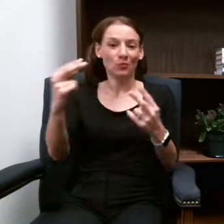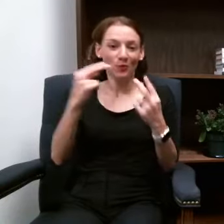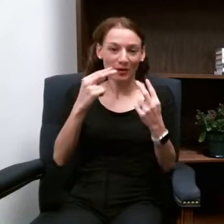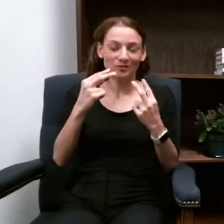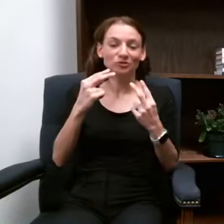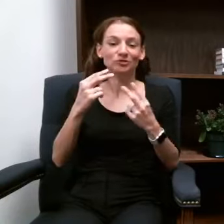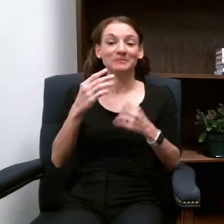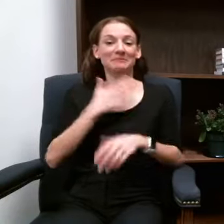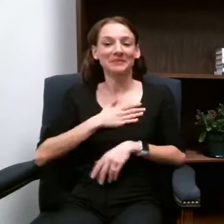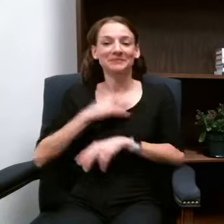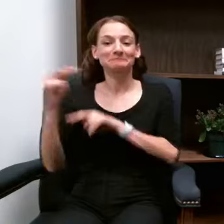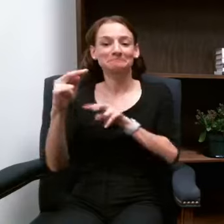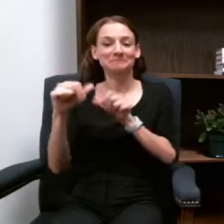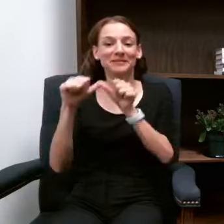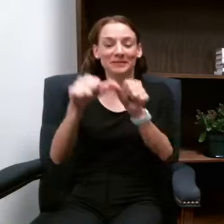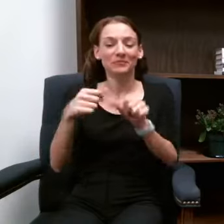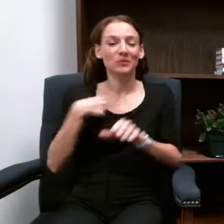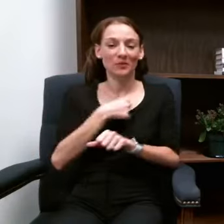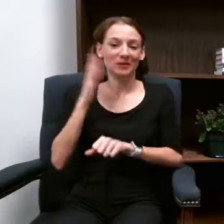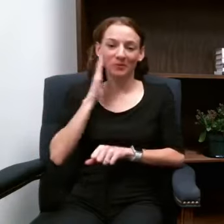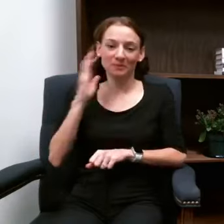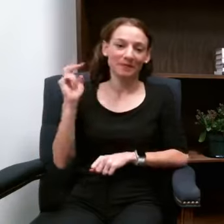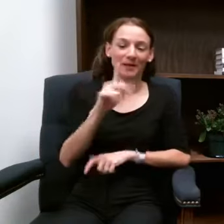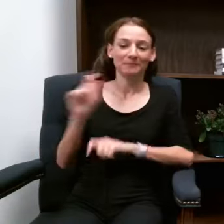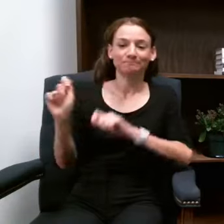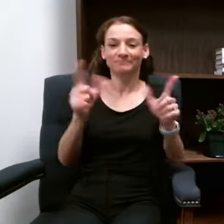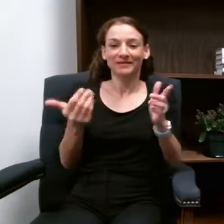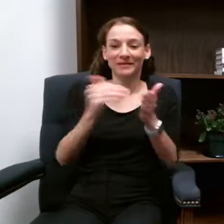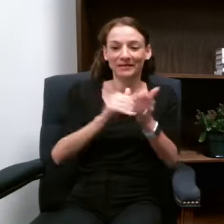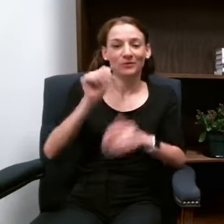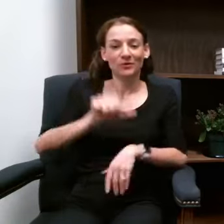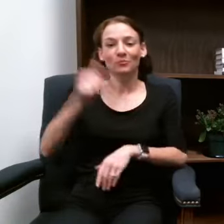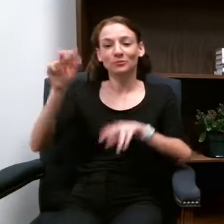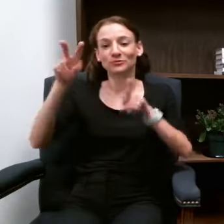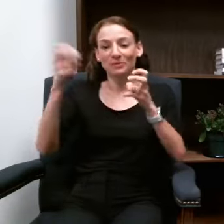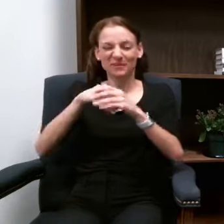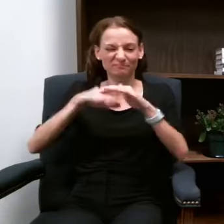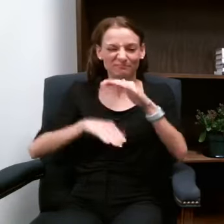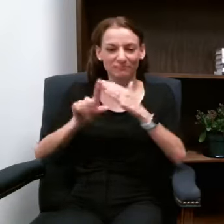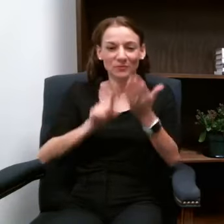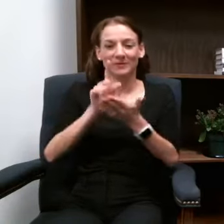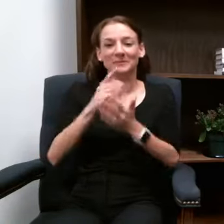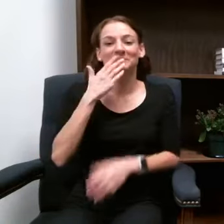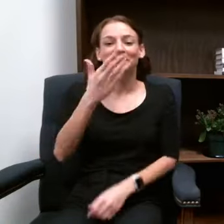stay tuned. We'll be back with you in less than an hour on another topic. Thank you.